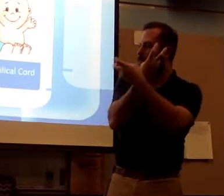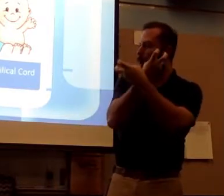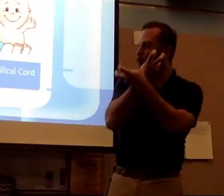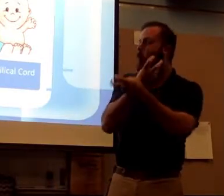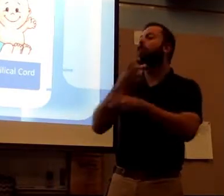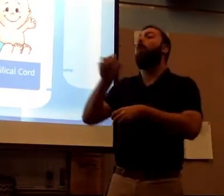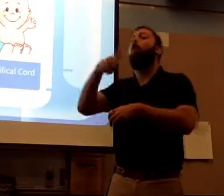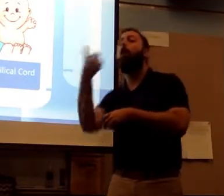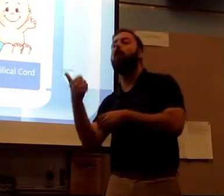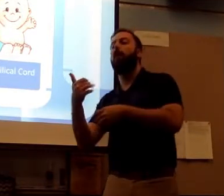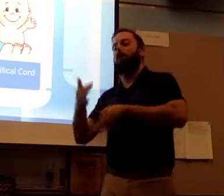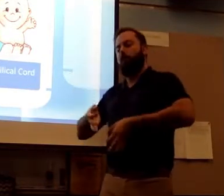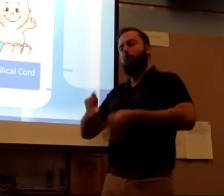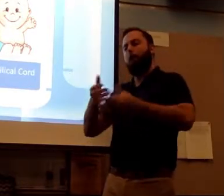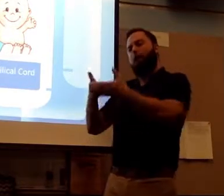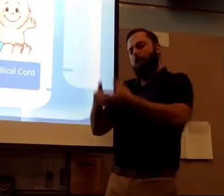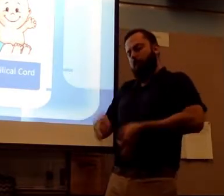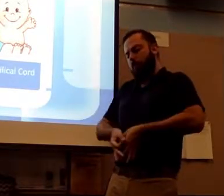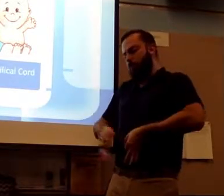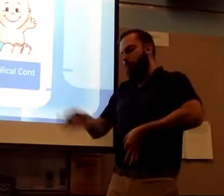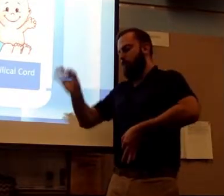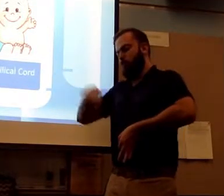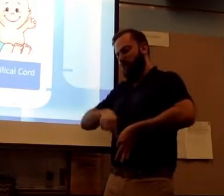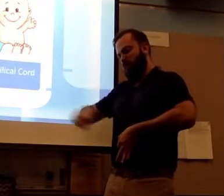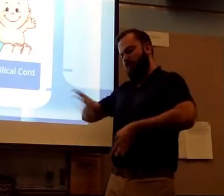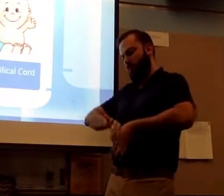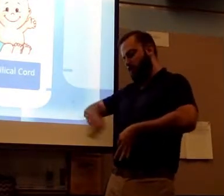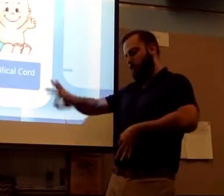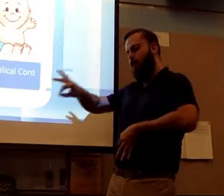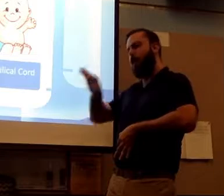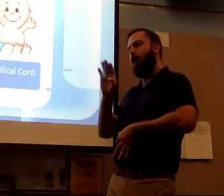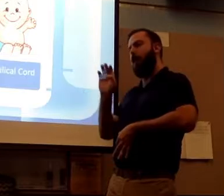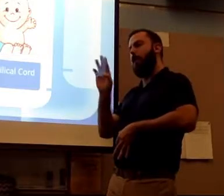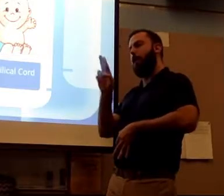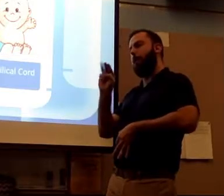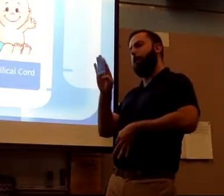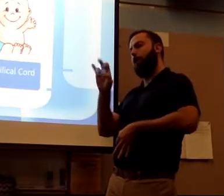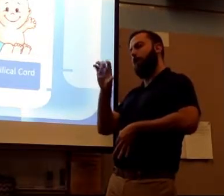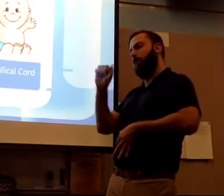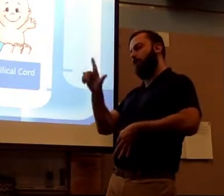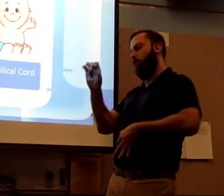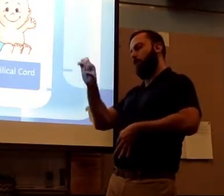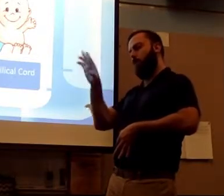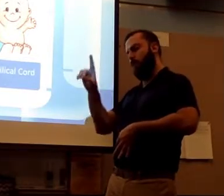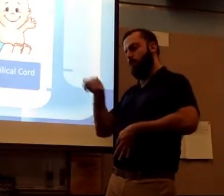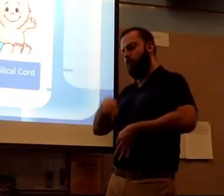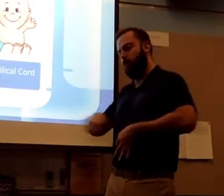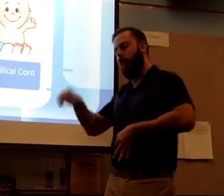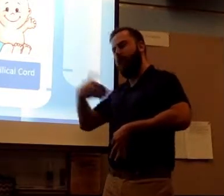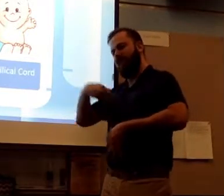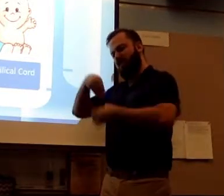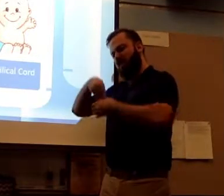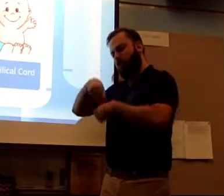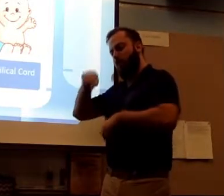and all of that. And so there are 3 types of bone marrow transplants.